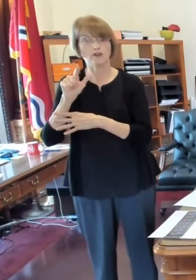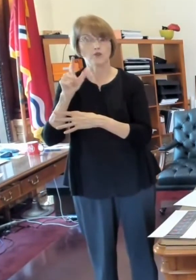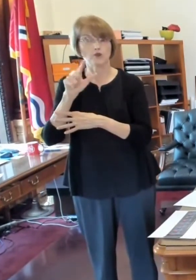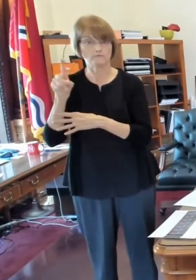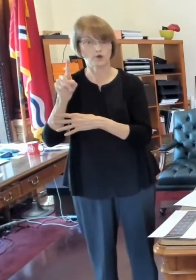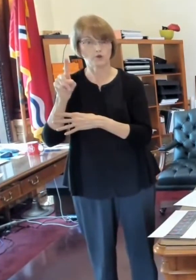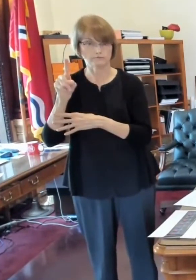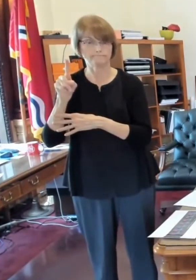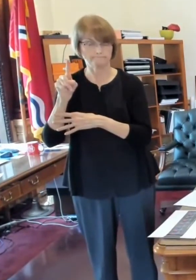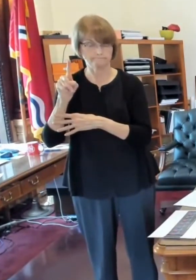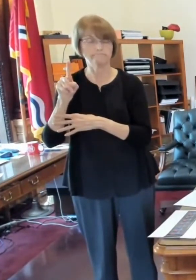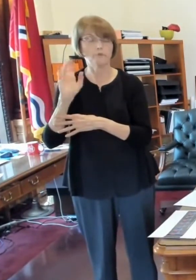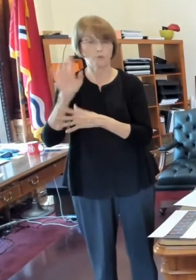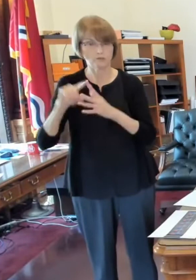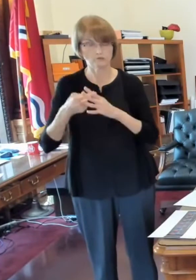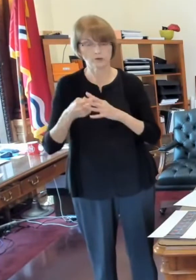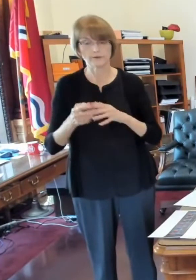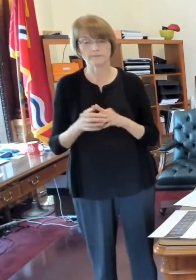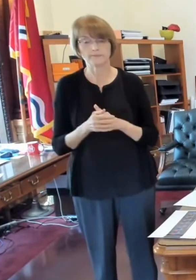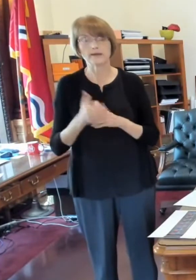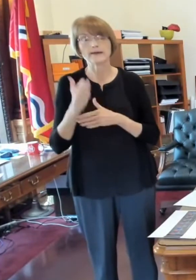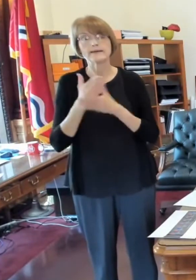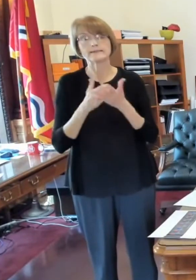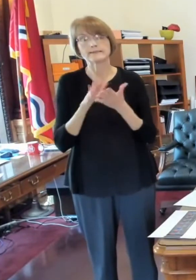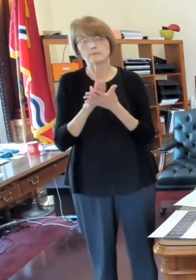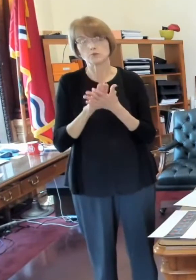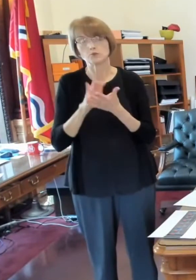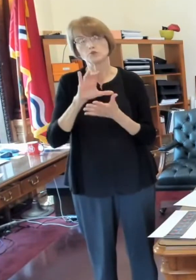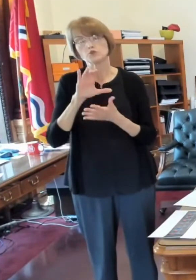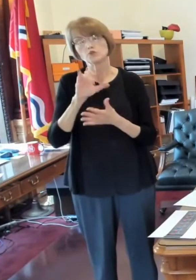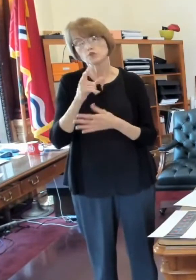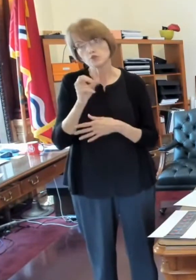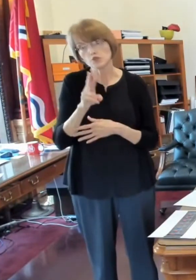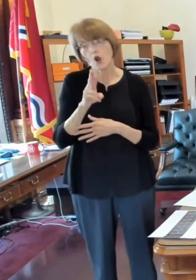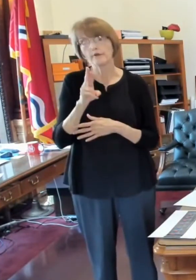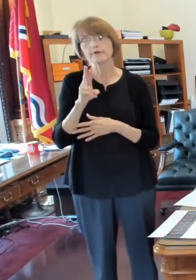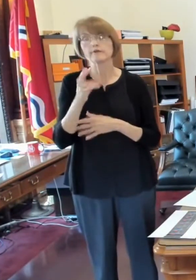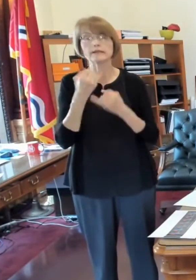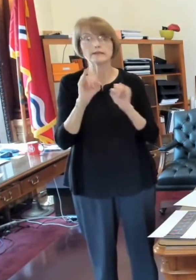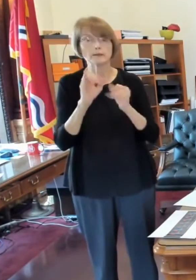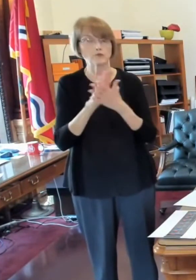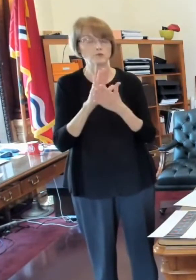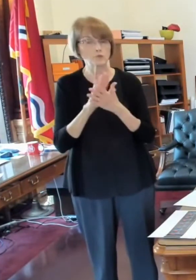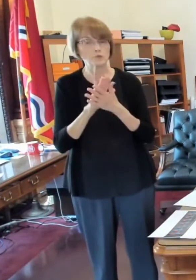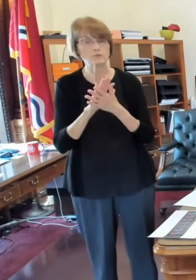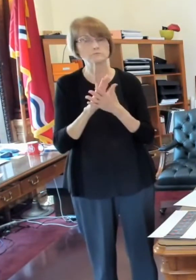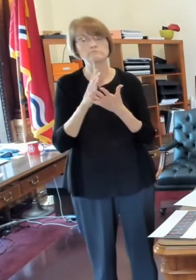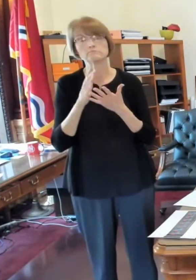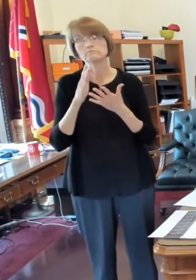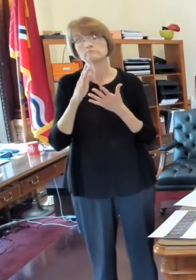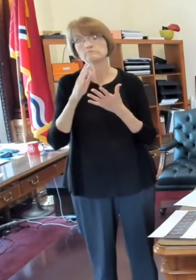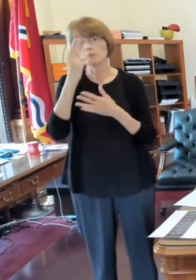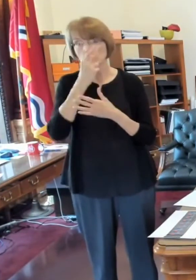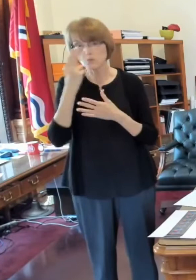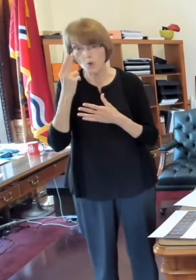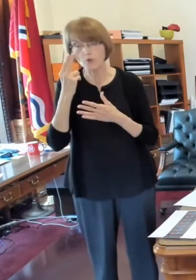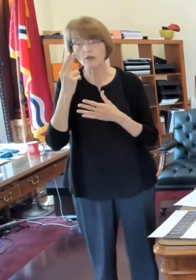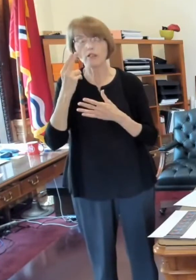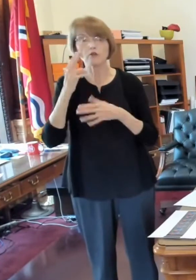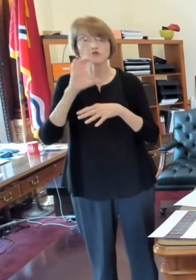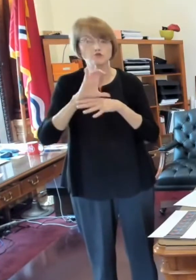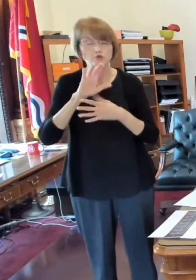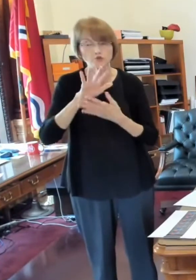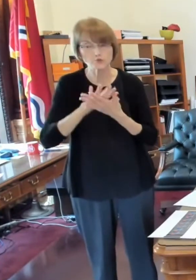31st. There are some schools, some charter schools, some independent schools, maybe some parochial schools who are doing